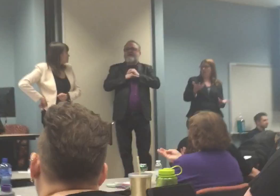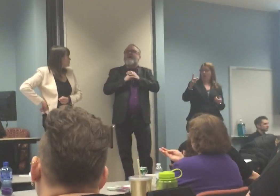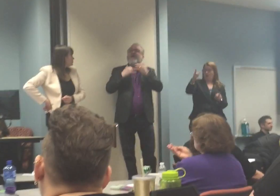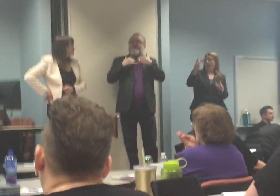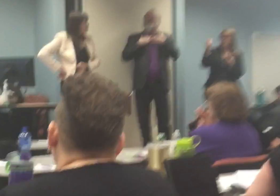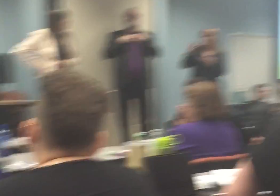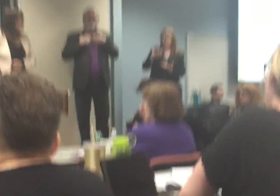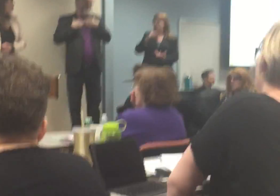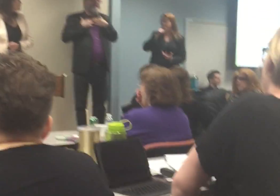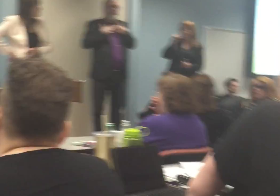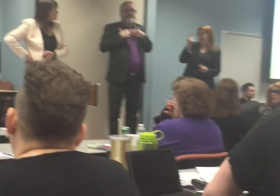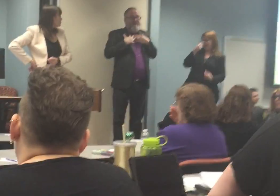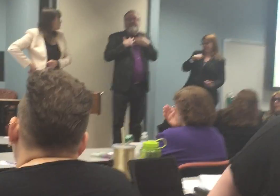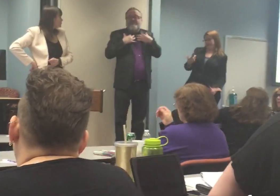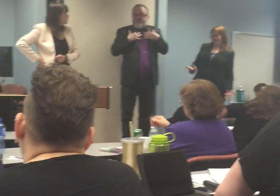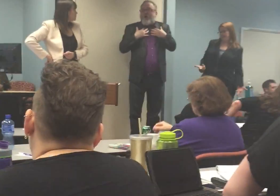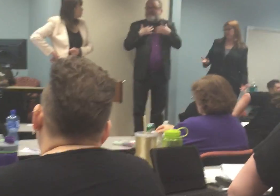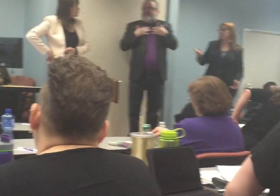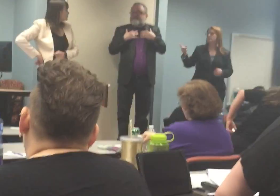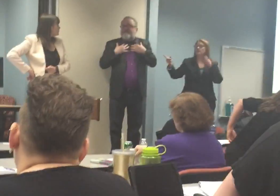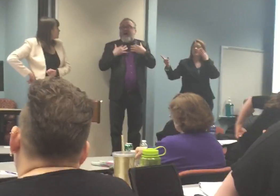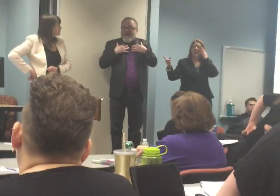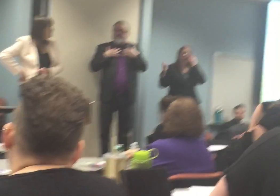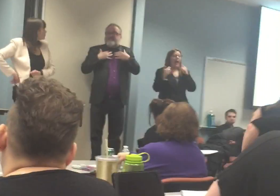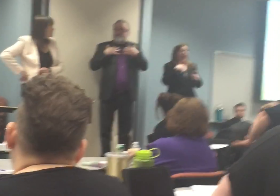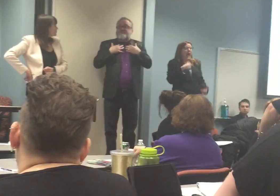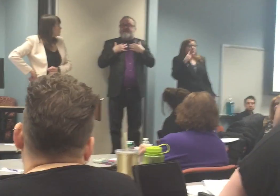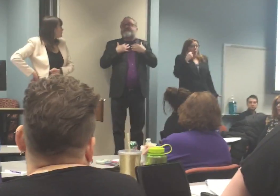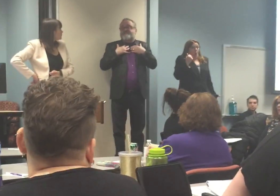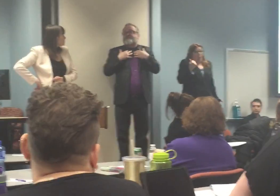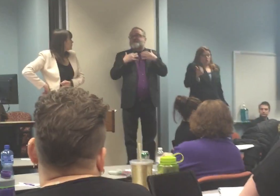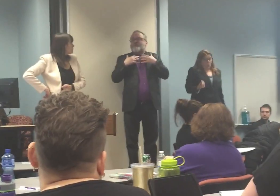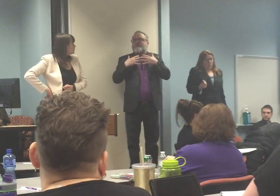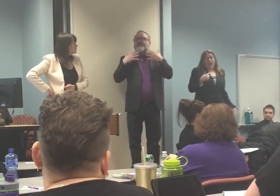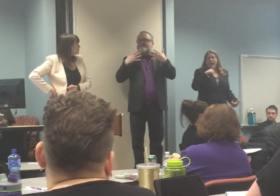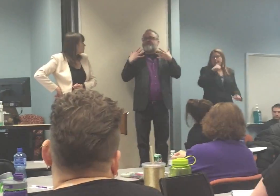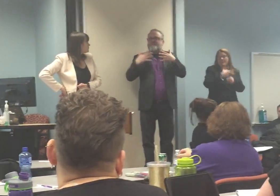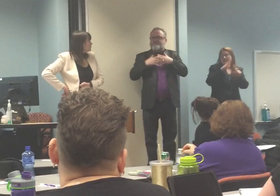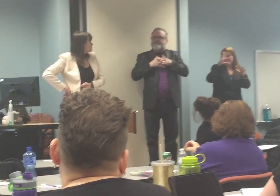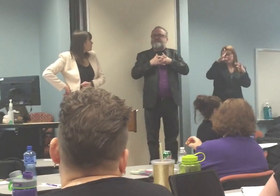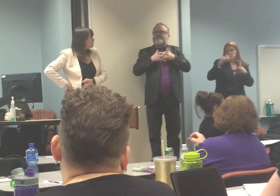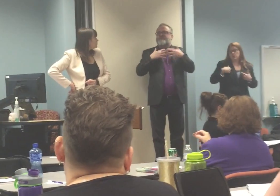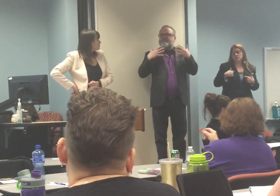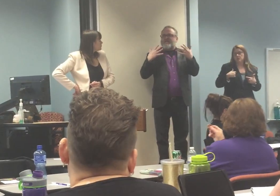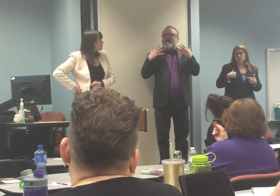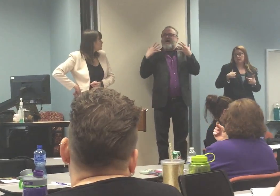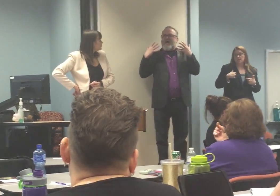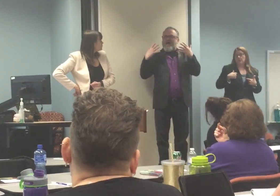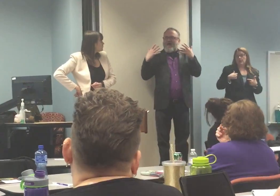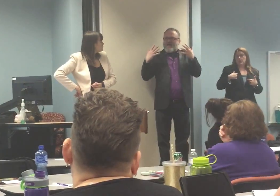was not asked. And I wasn't asked. I thought they did, I didn't make the decision,